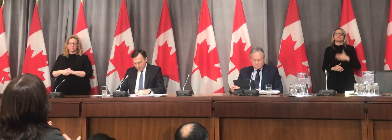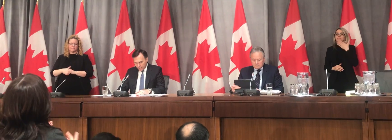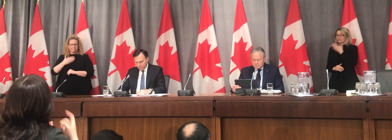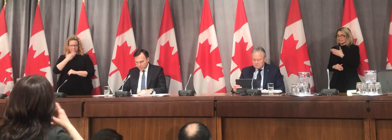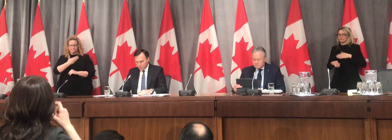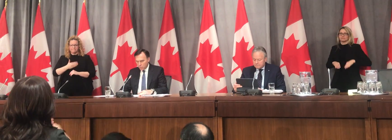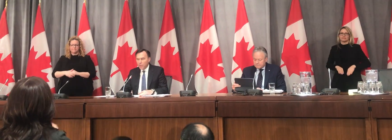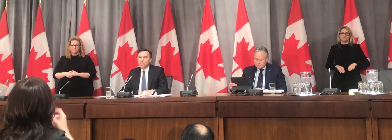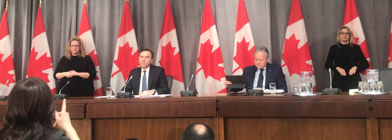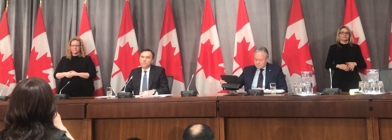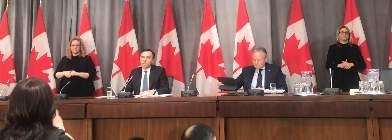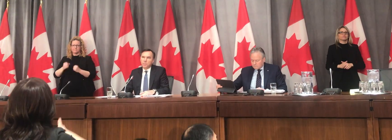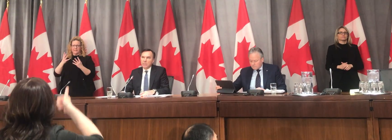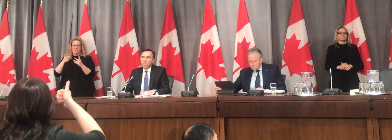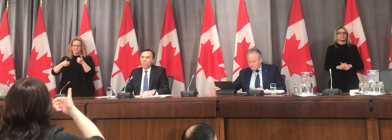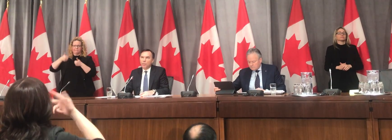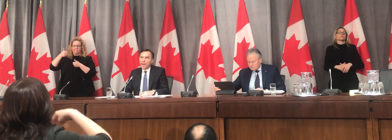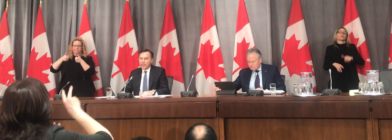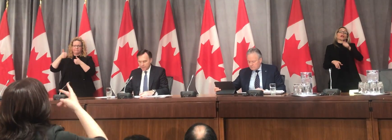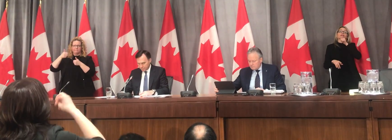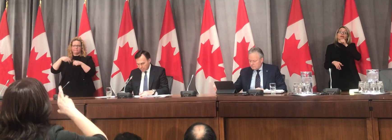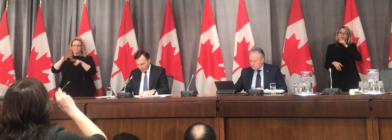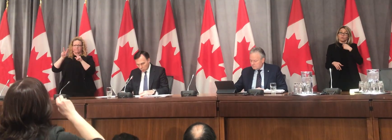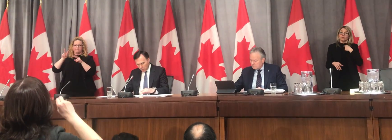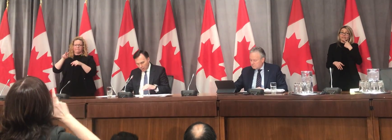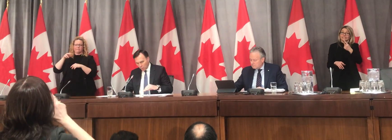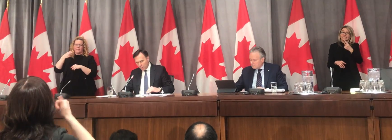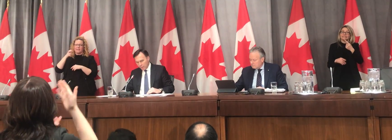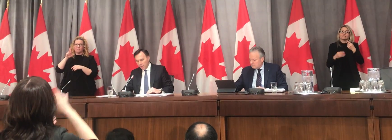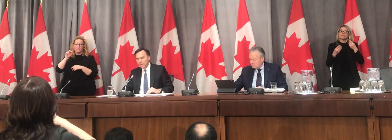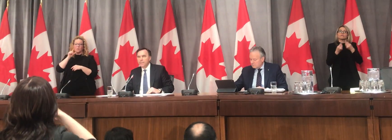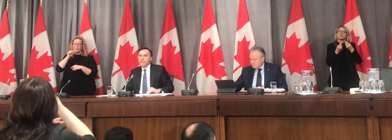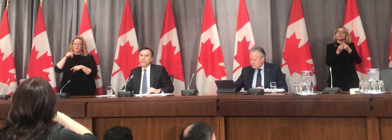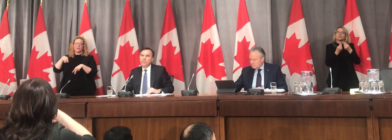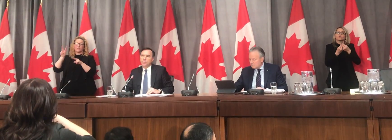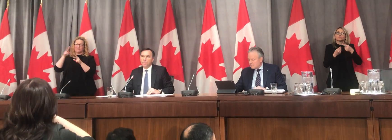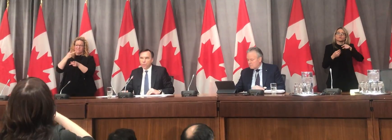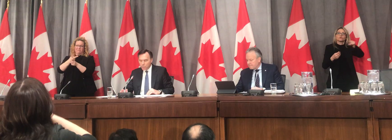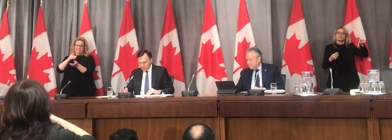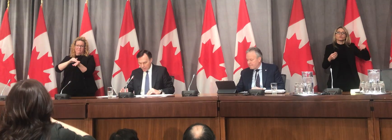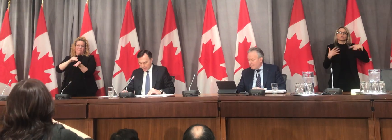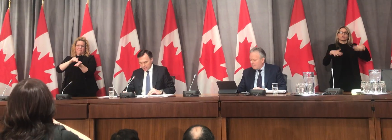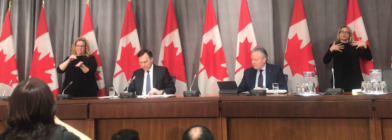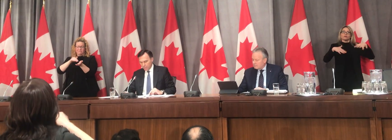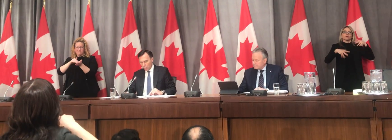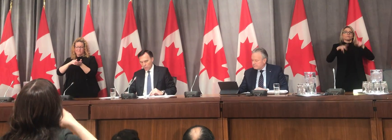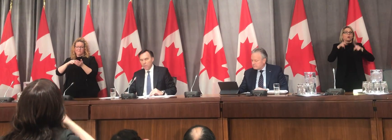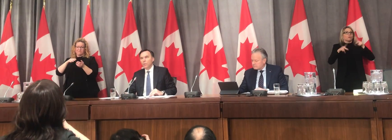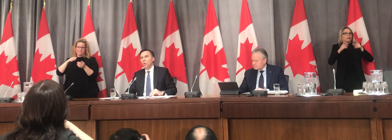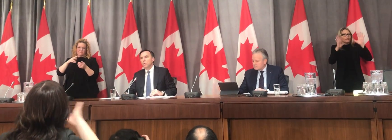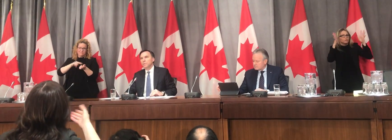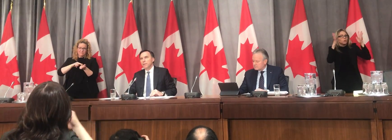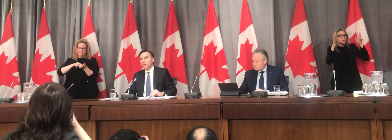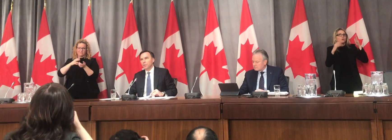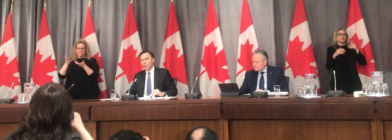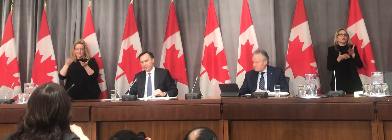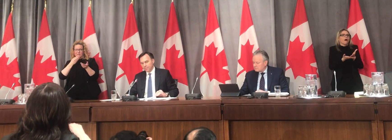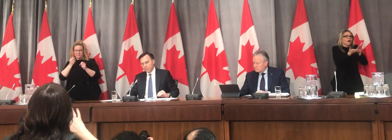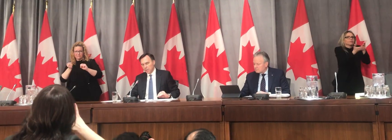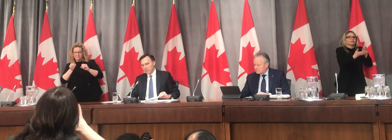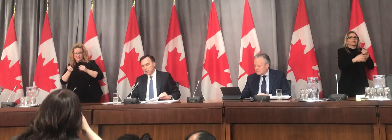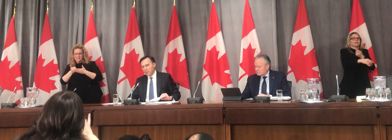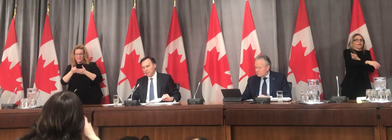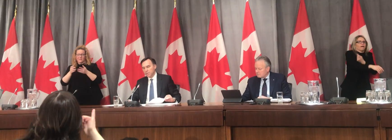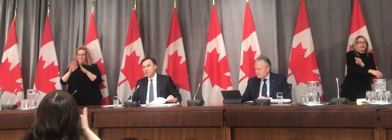heroes of this situation, the people providing medical care we need food to eat, working phones, an